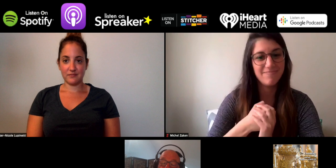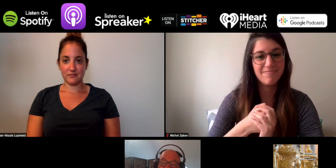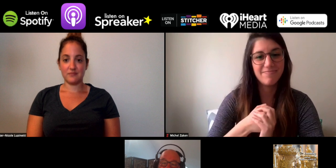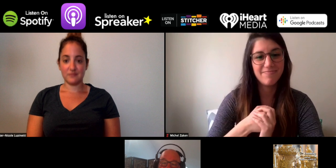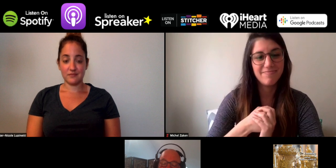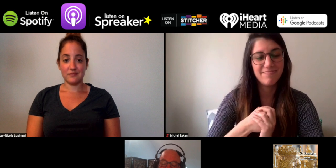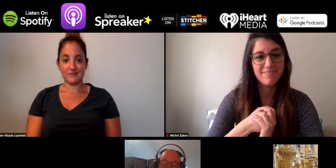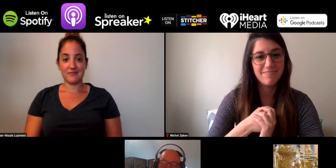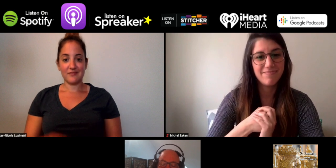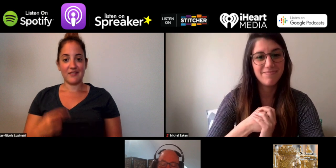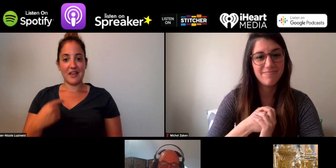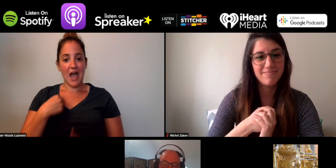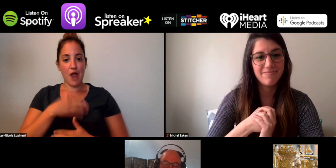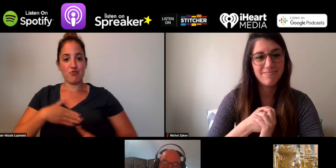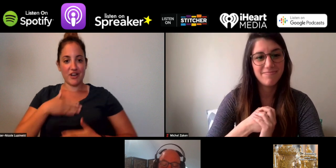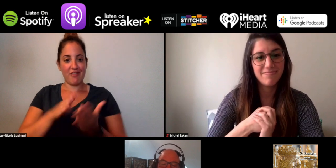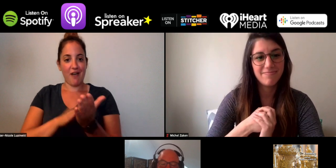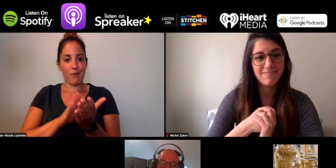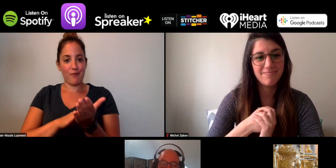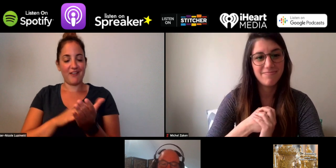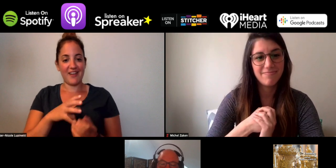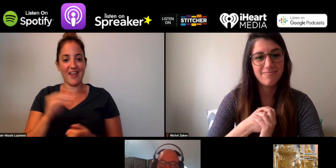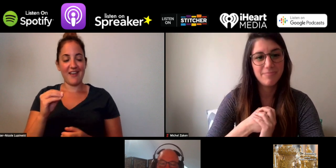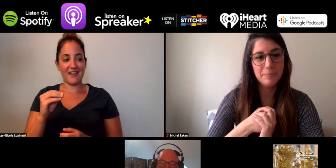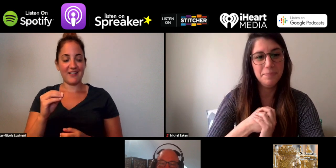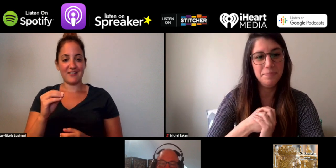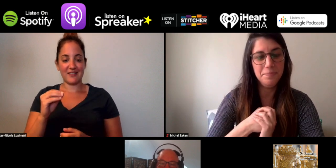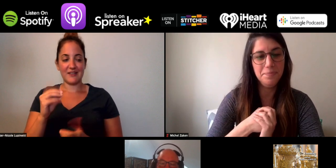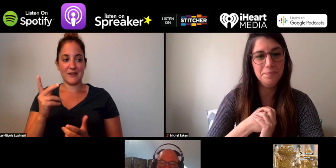I appreciate the compliment, and I appreciate the